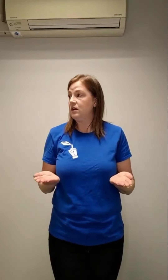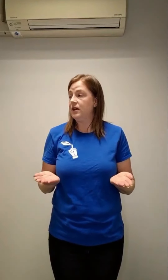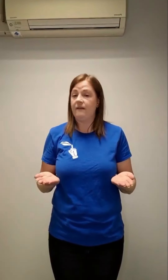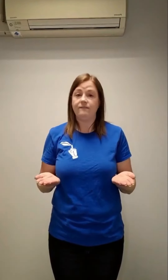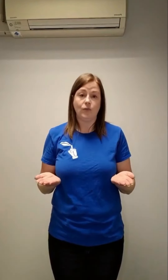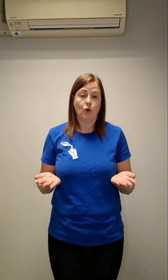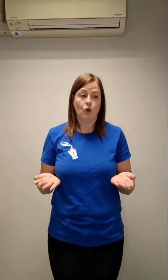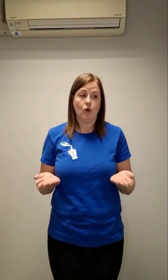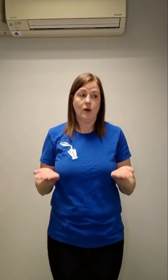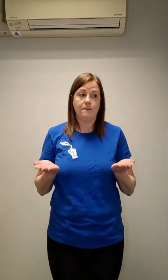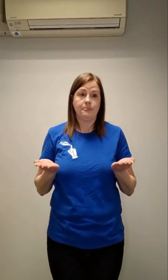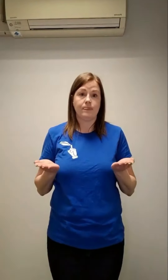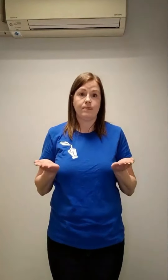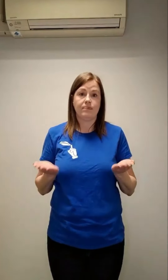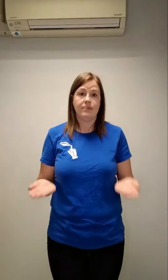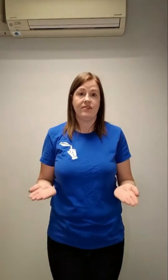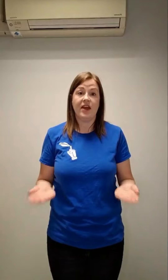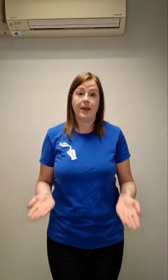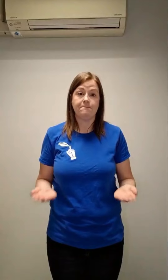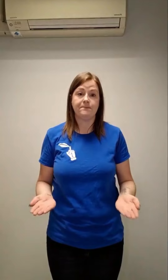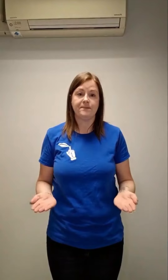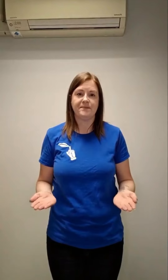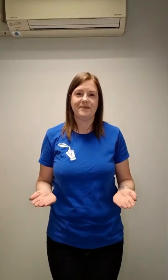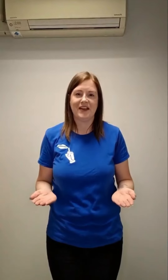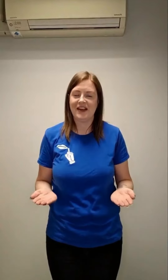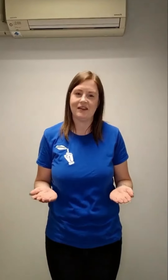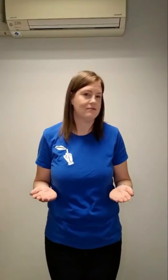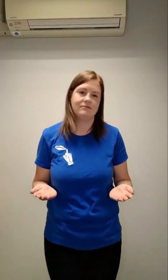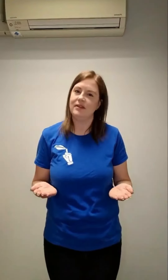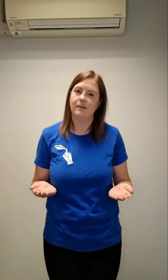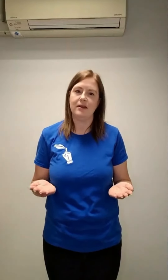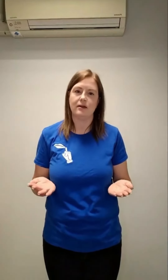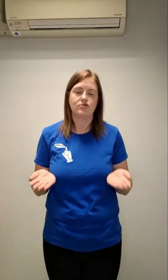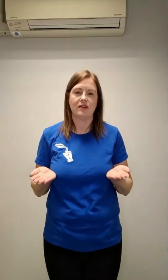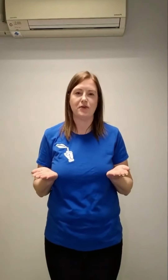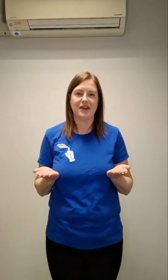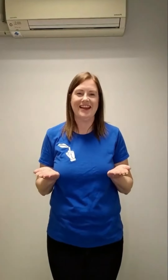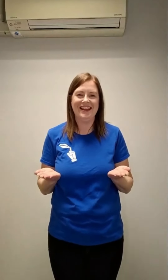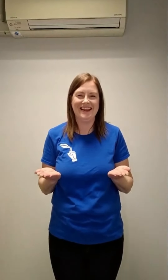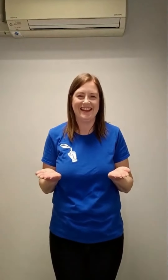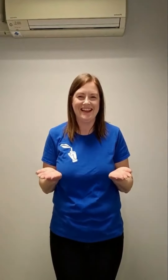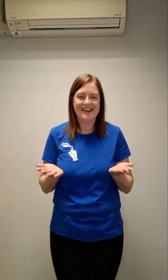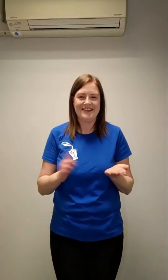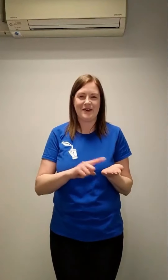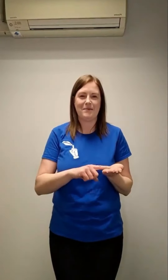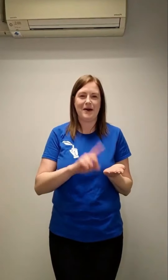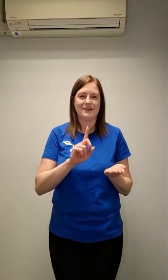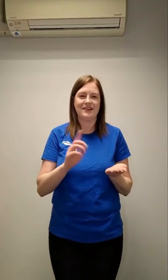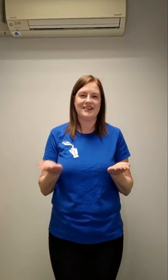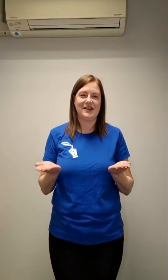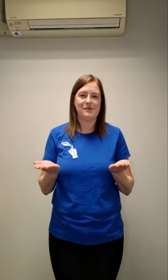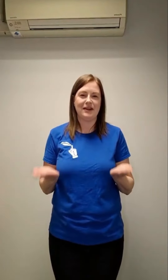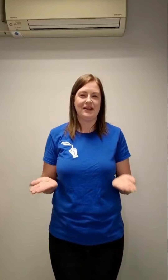sign for today. I completely lost train of thought then. So our palms are facing up,